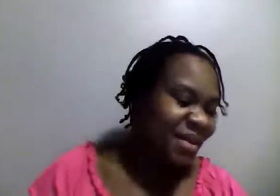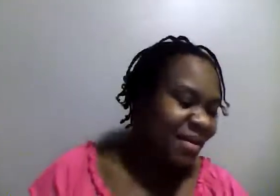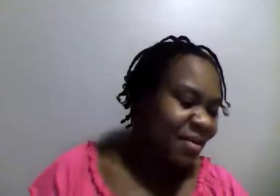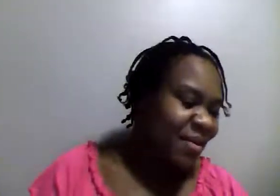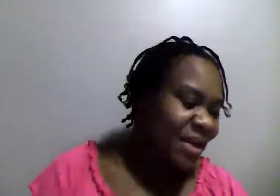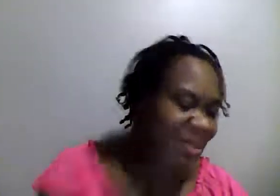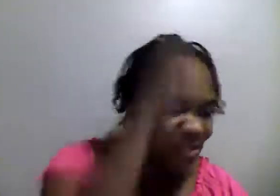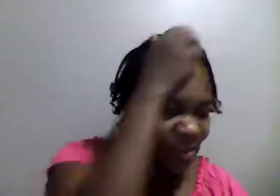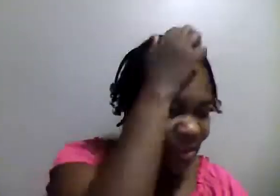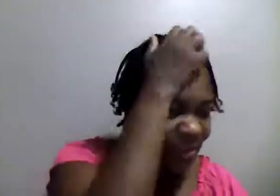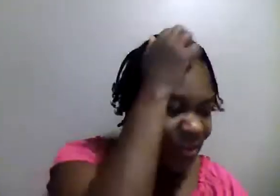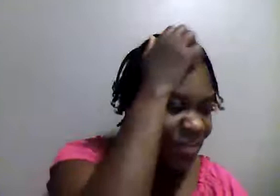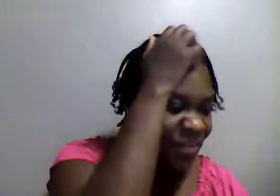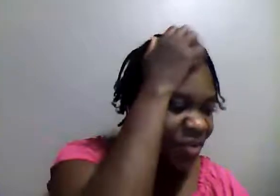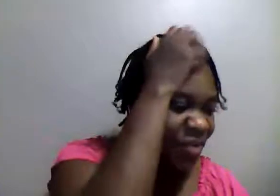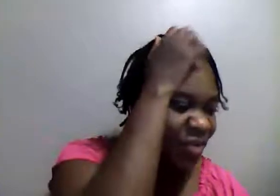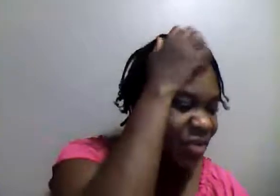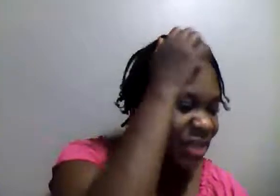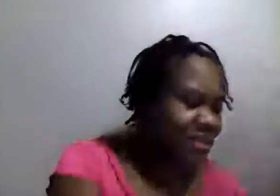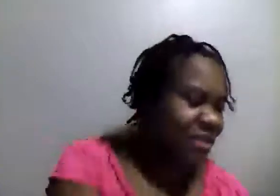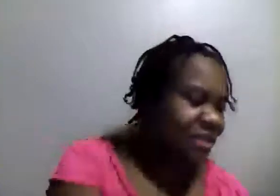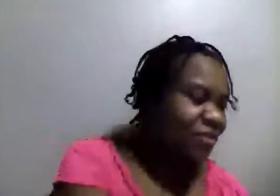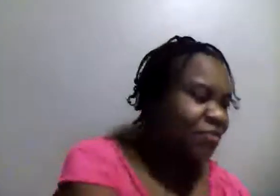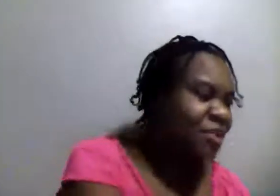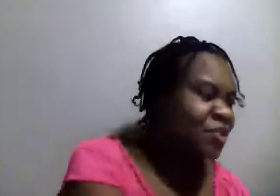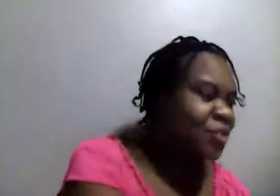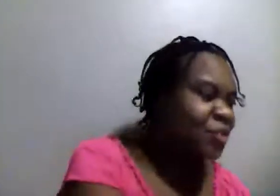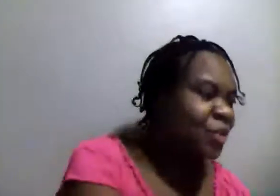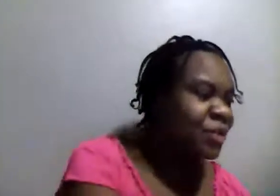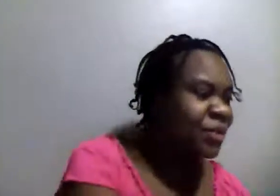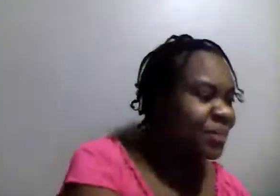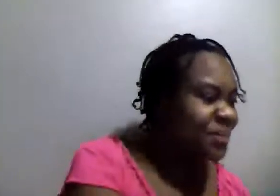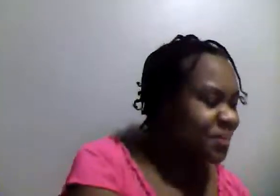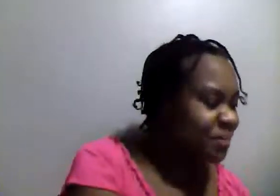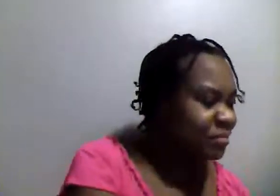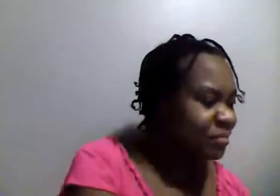Okay, so we looked at green shoulder.